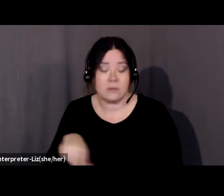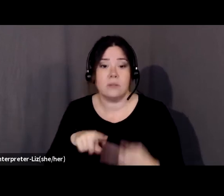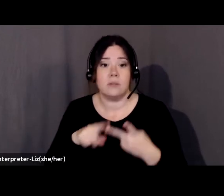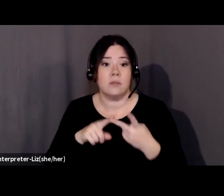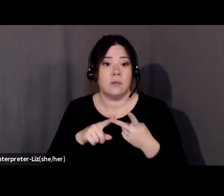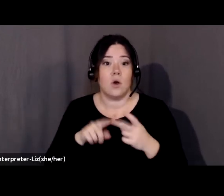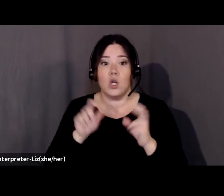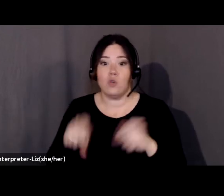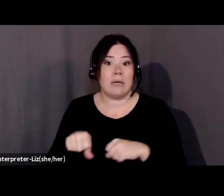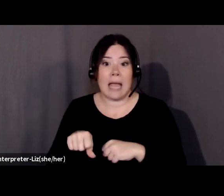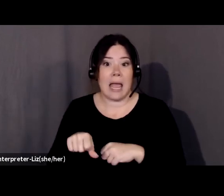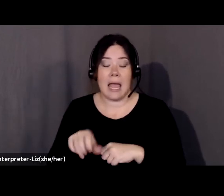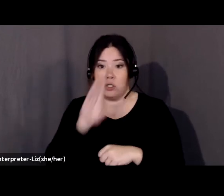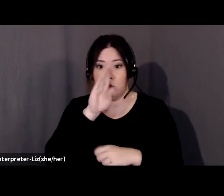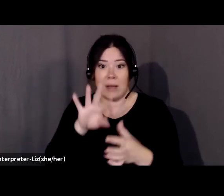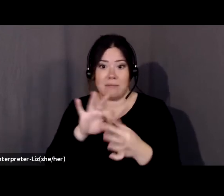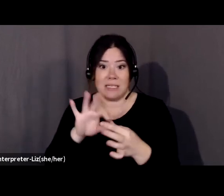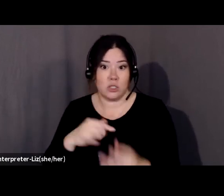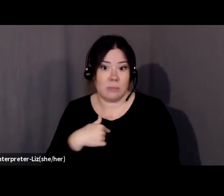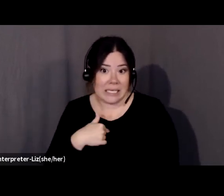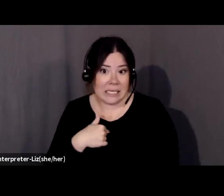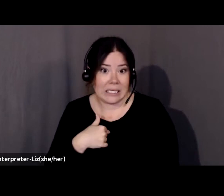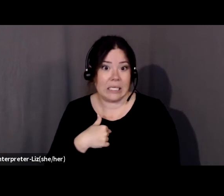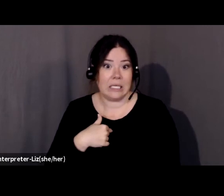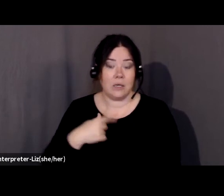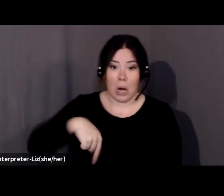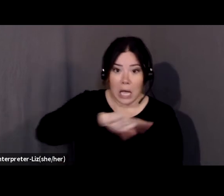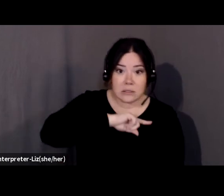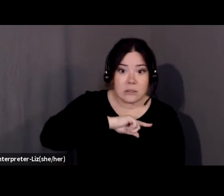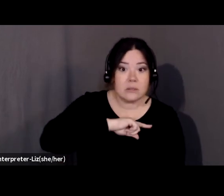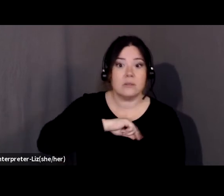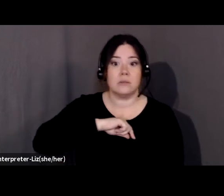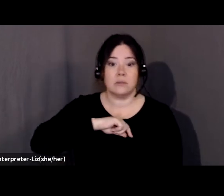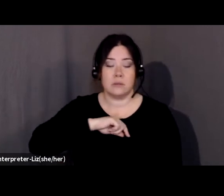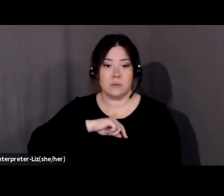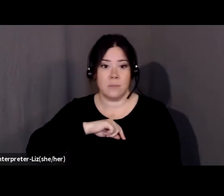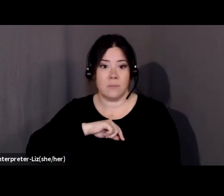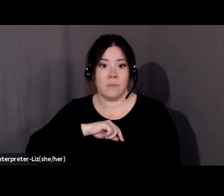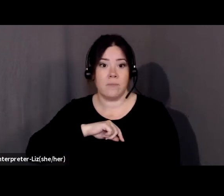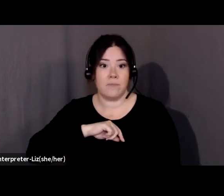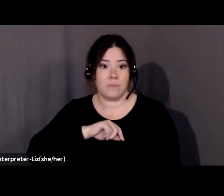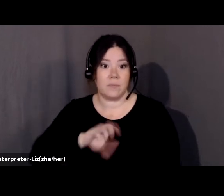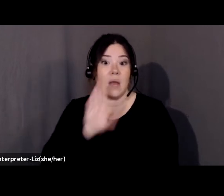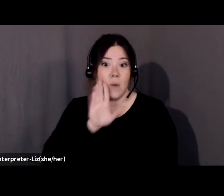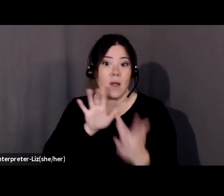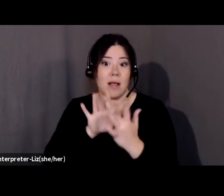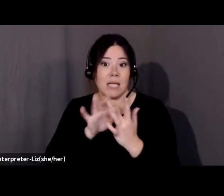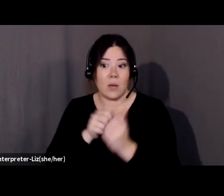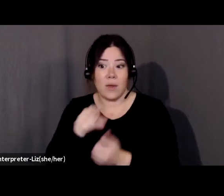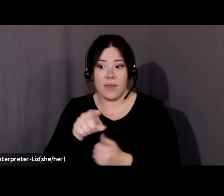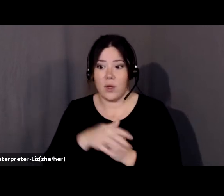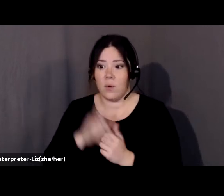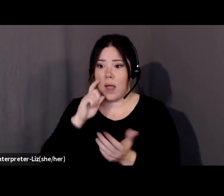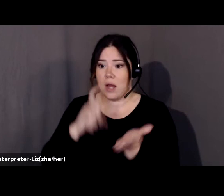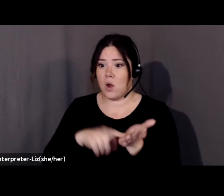direct message me or us, and we will get in contact. And it looks like